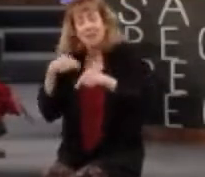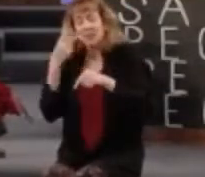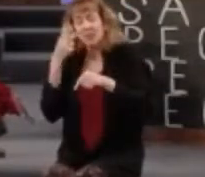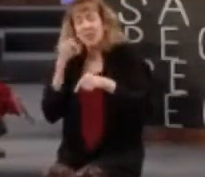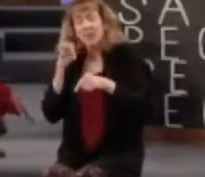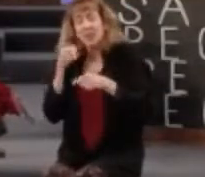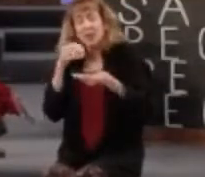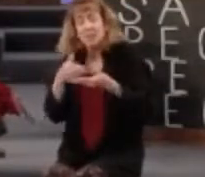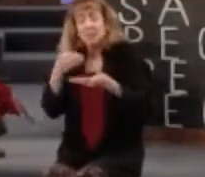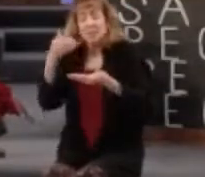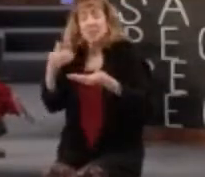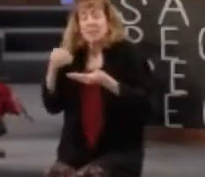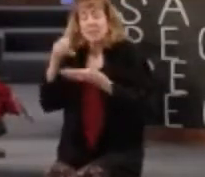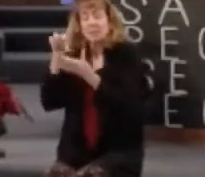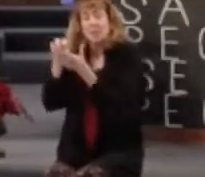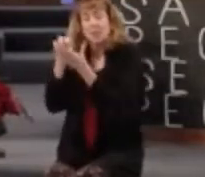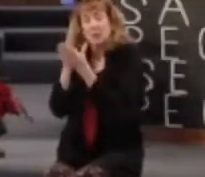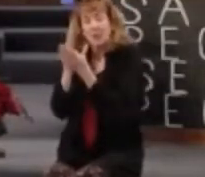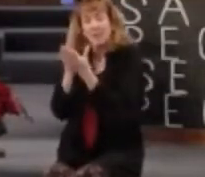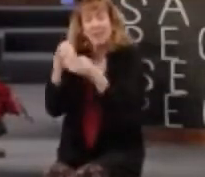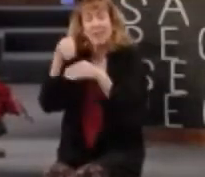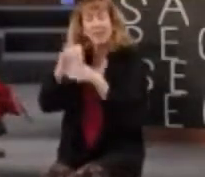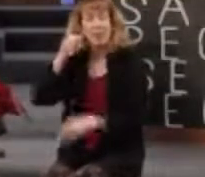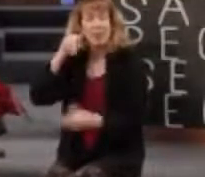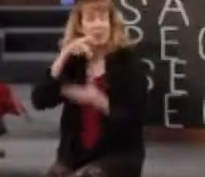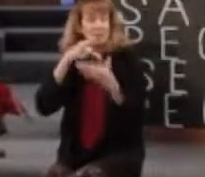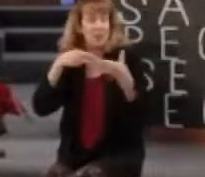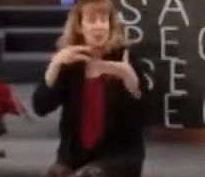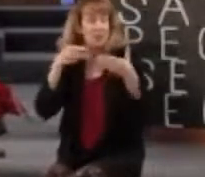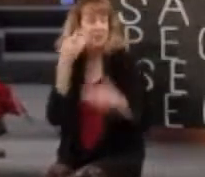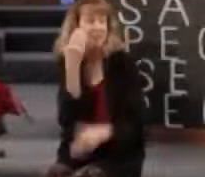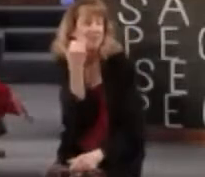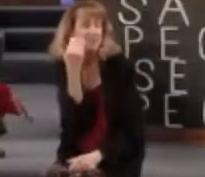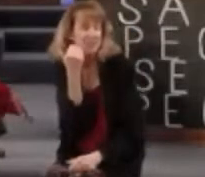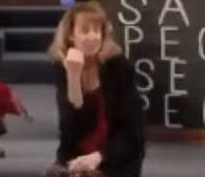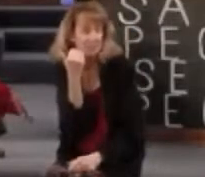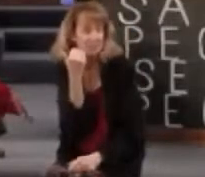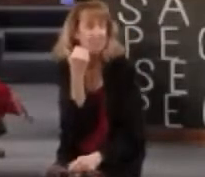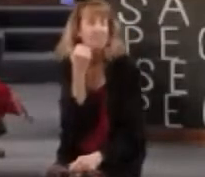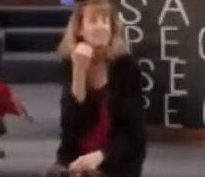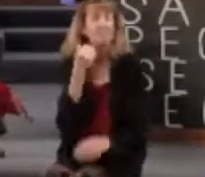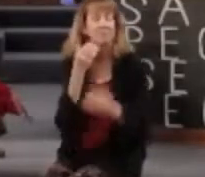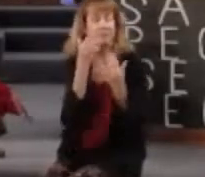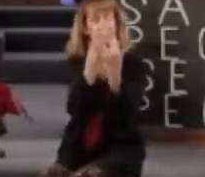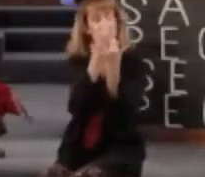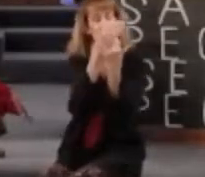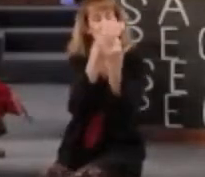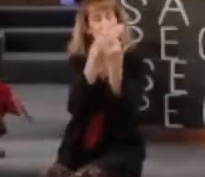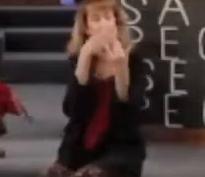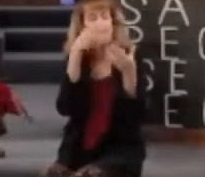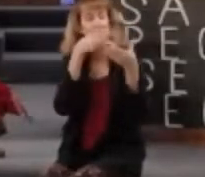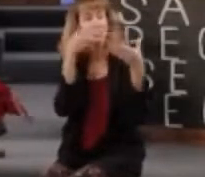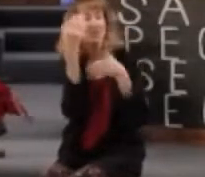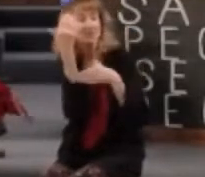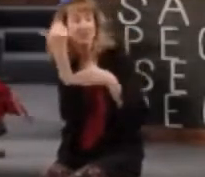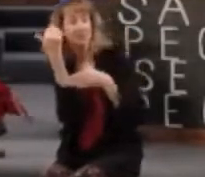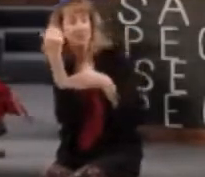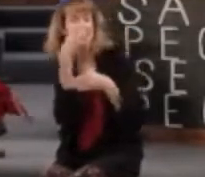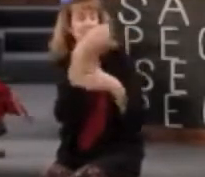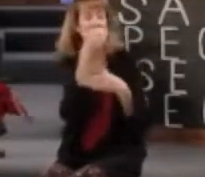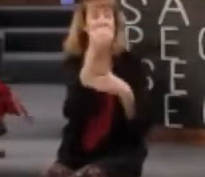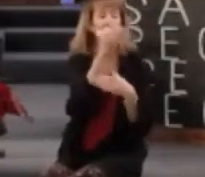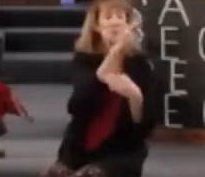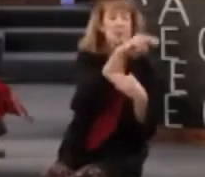previous paragraph, you know, starting in verse 15. And between verse 15 and 21, 22, that